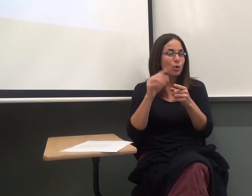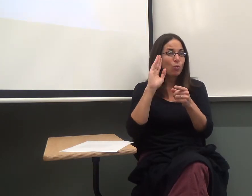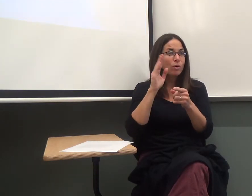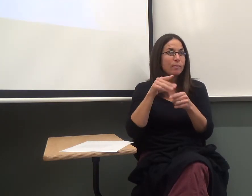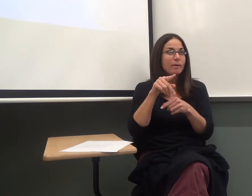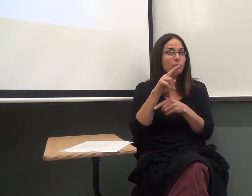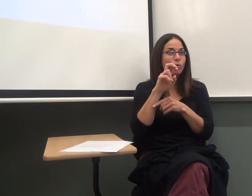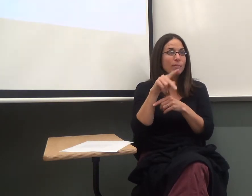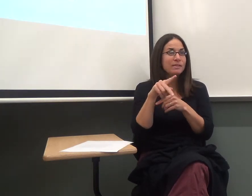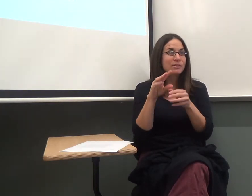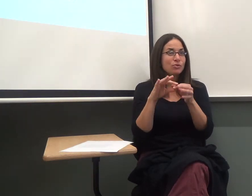write preposition here,